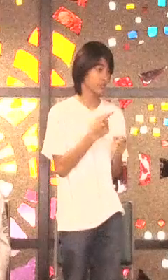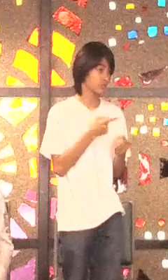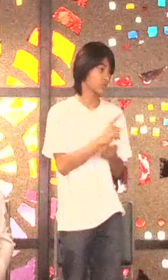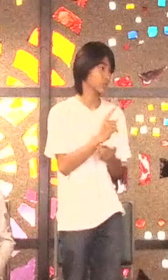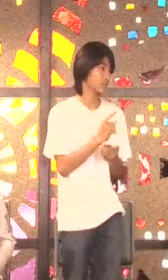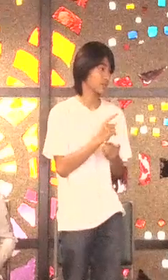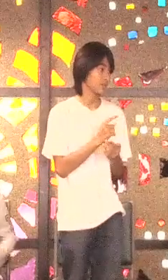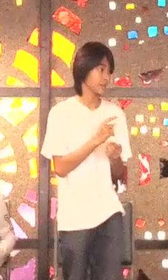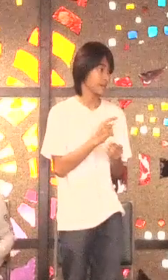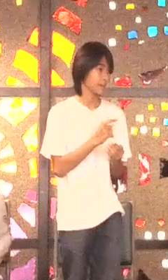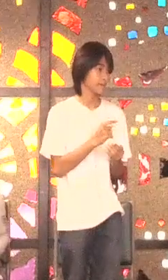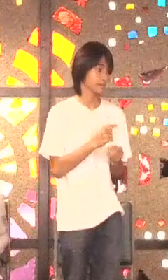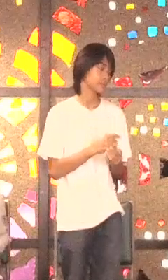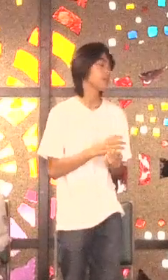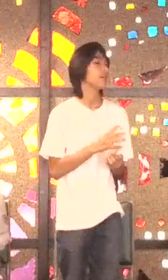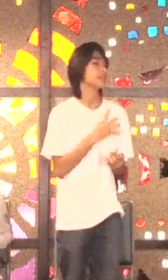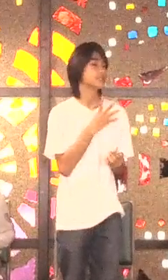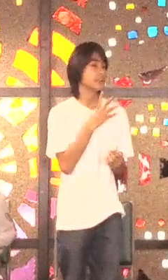Probably got insulted.